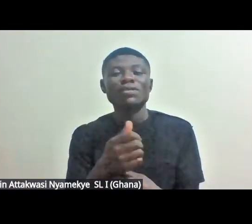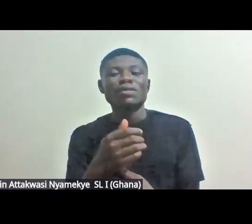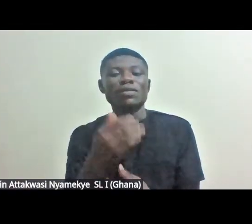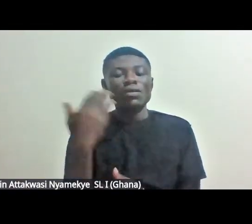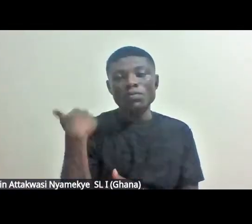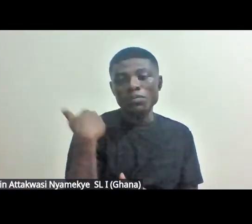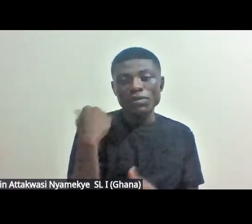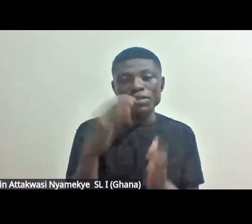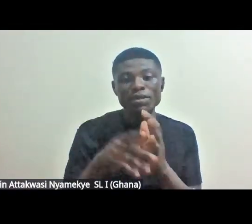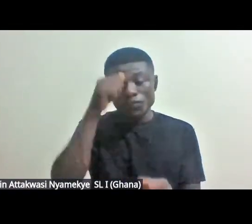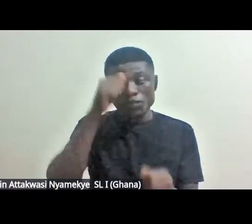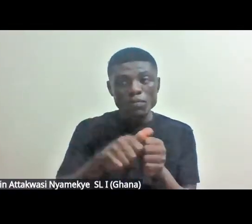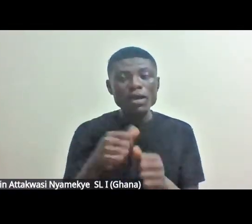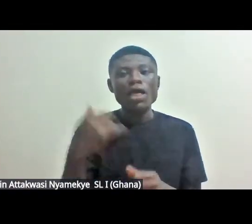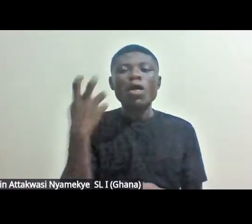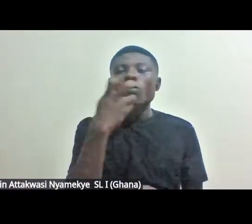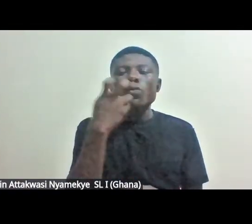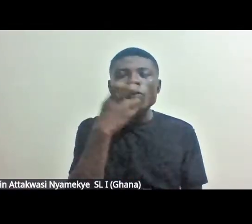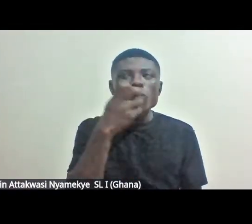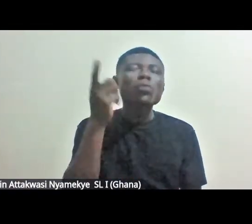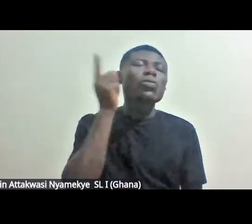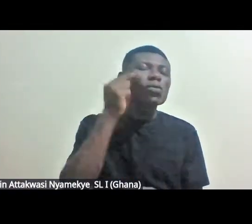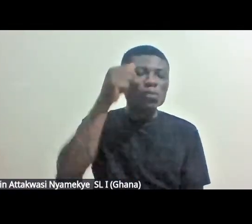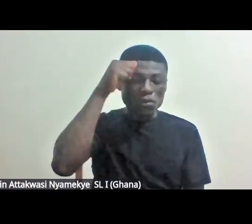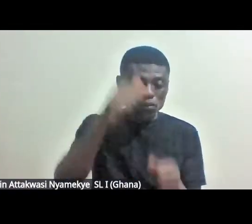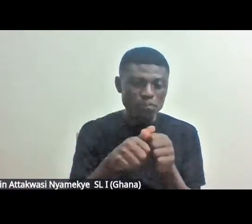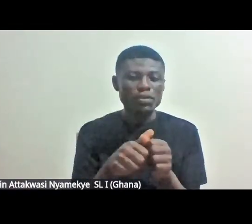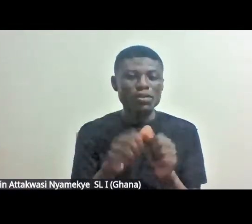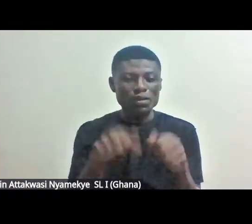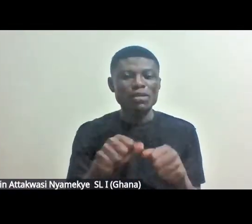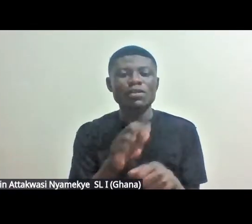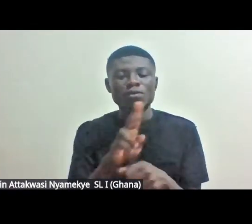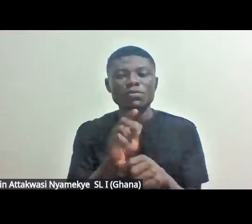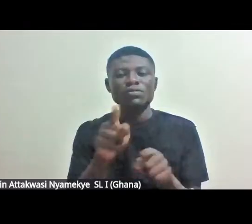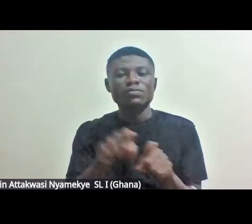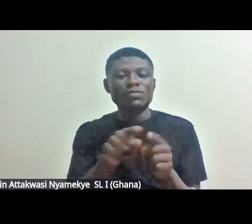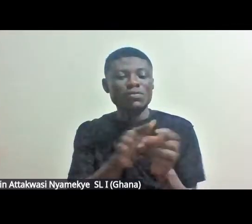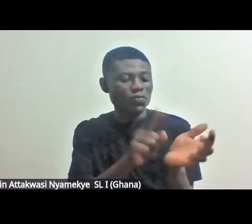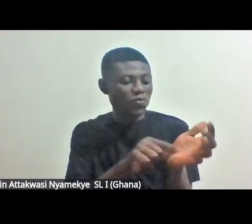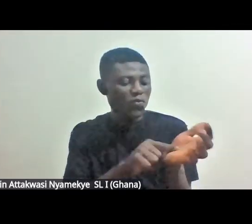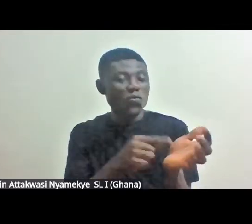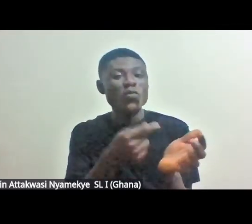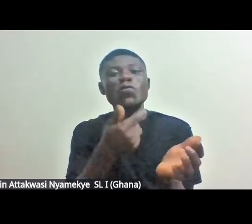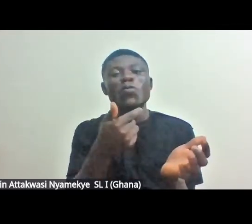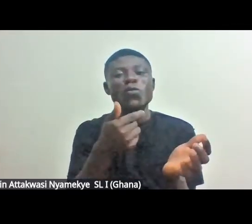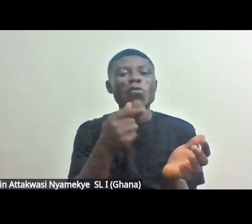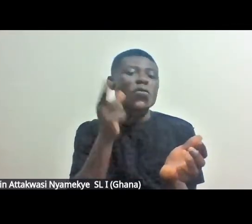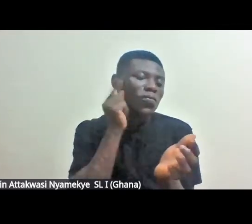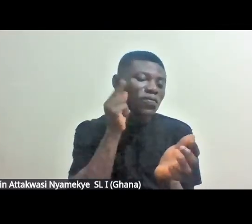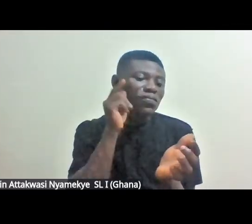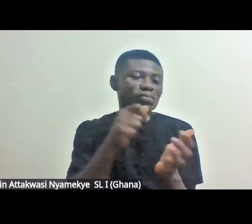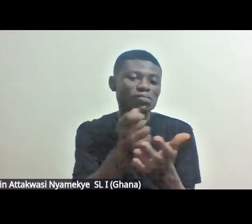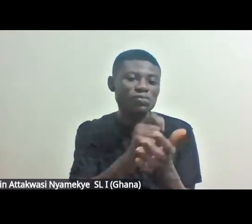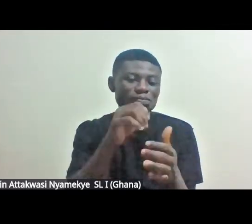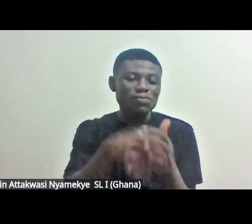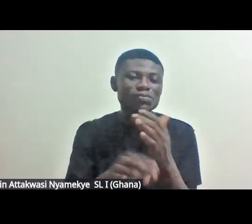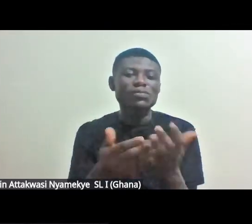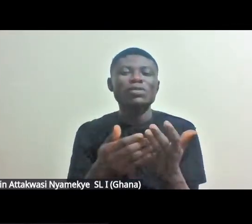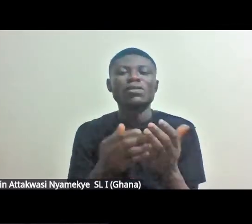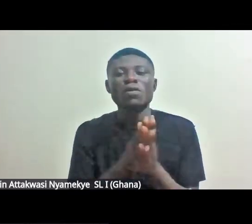Okay. Prevent will use FDA, so an audio recording as well. Josephine will write it in her